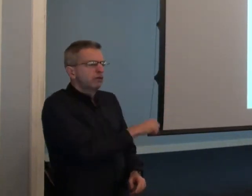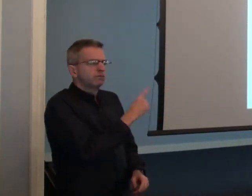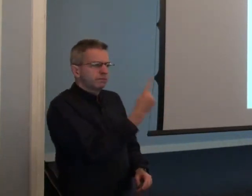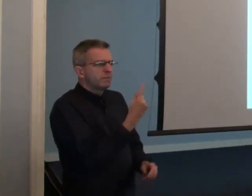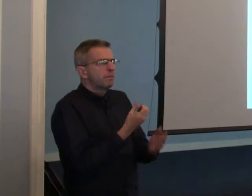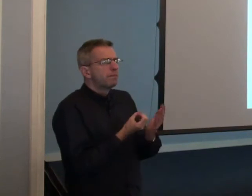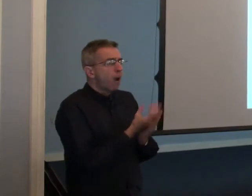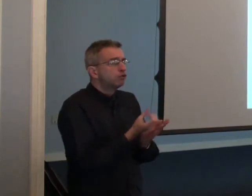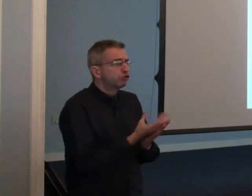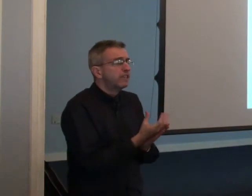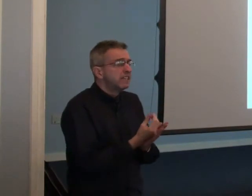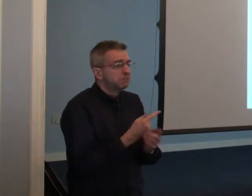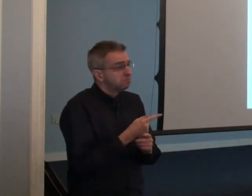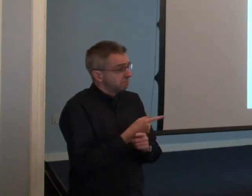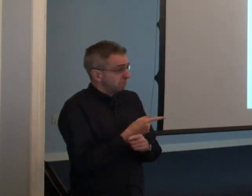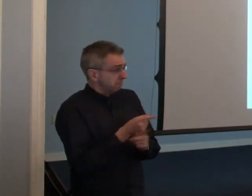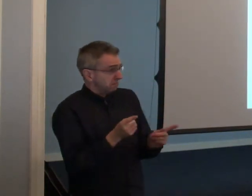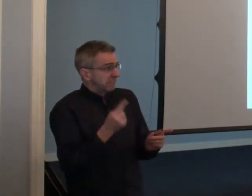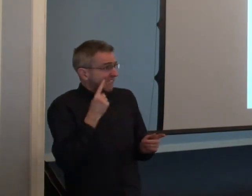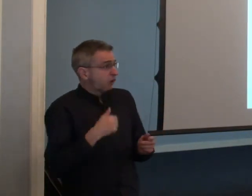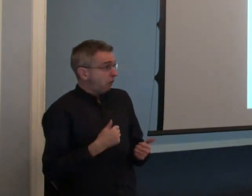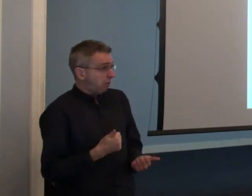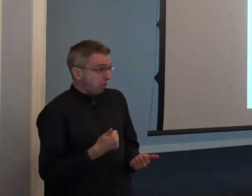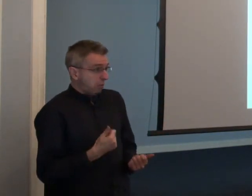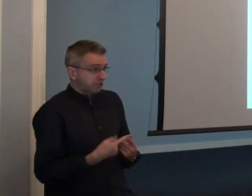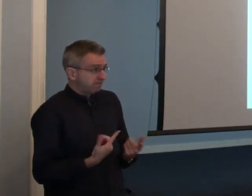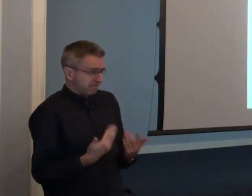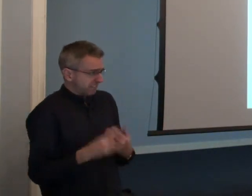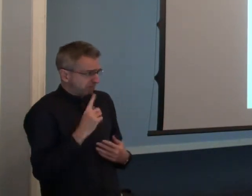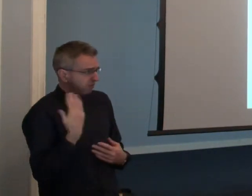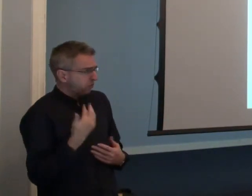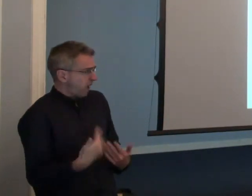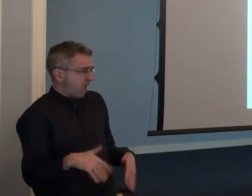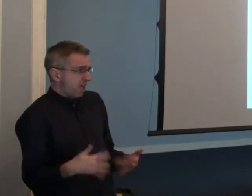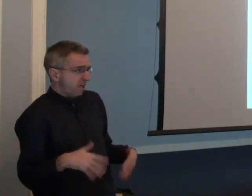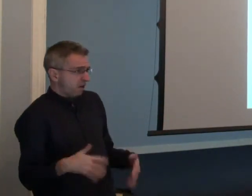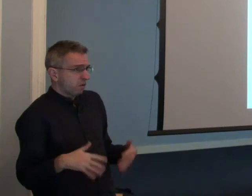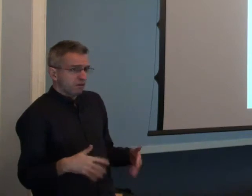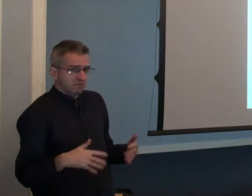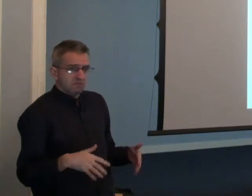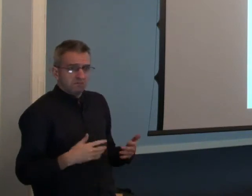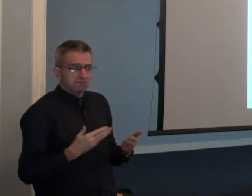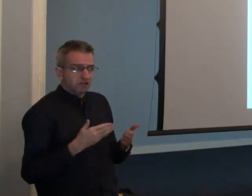I'll go through each one in turn. The poetry, as you'll see at the top there, most people hadn't seen that before and were quite amazed by